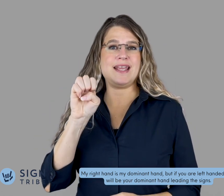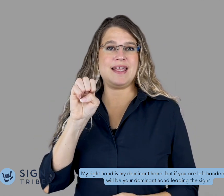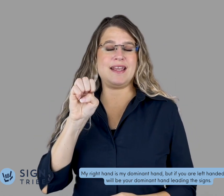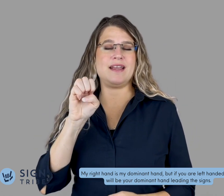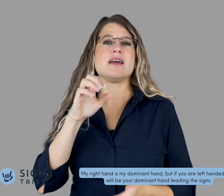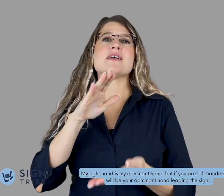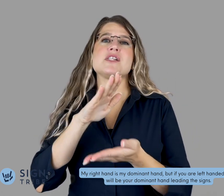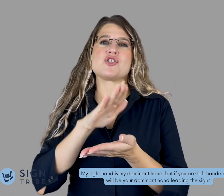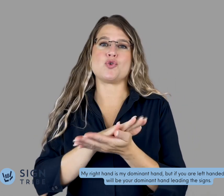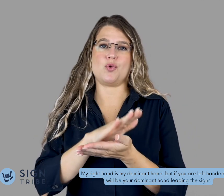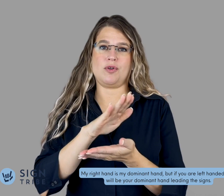P-R-E, school.